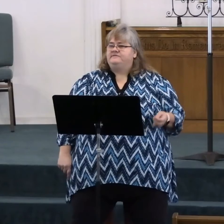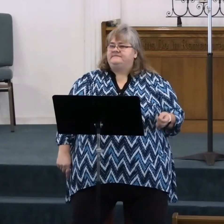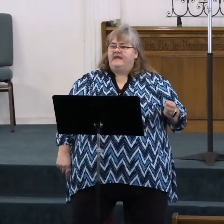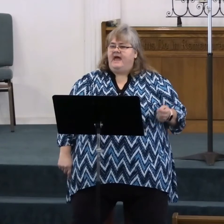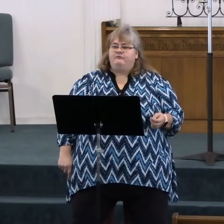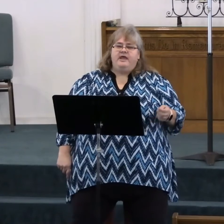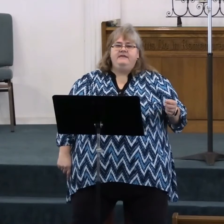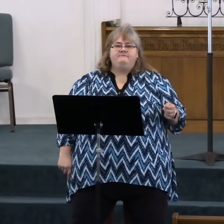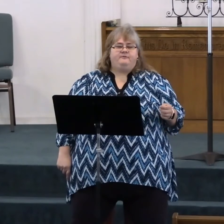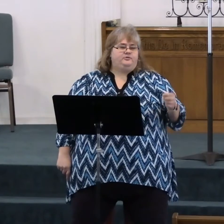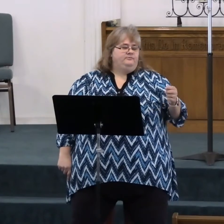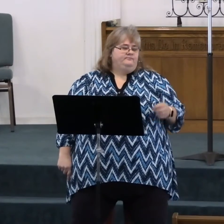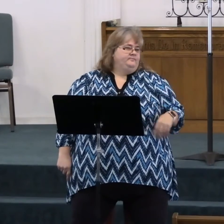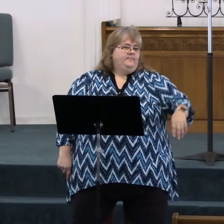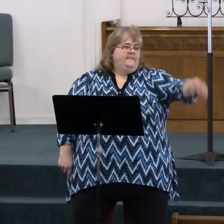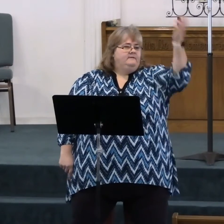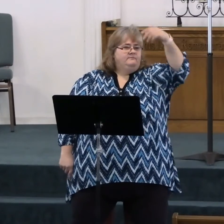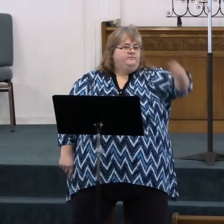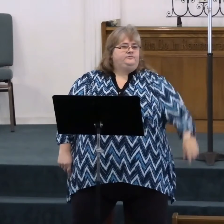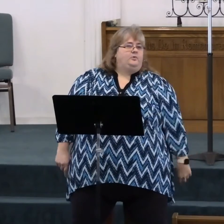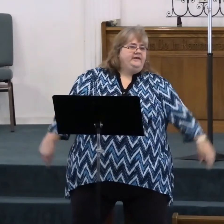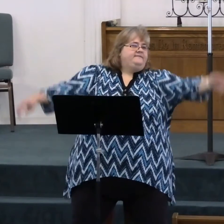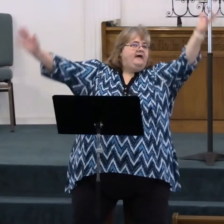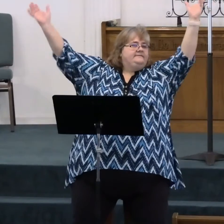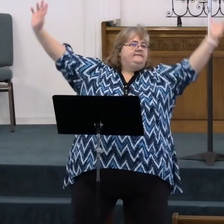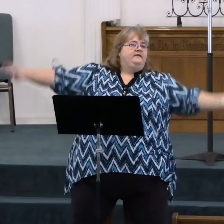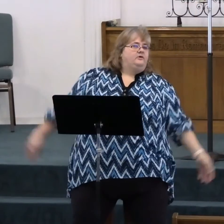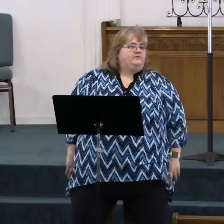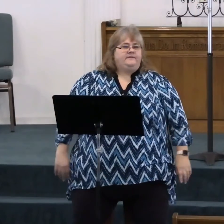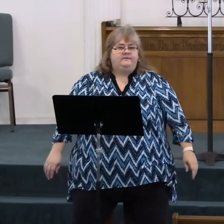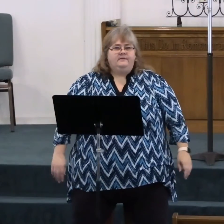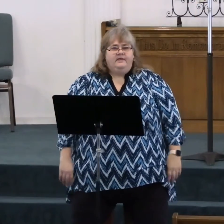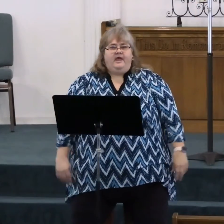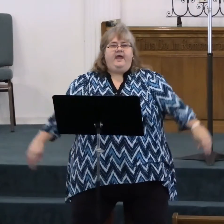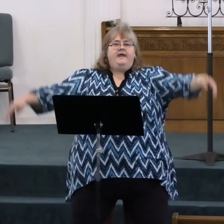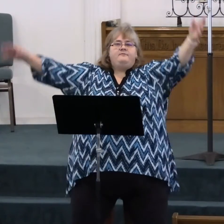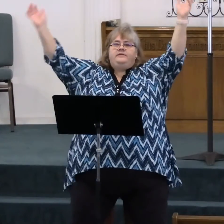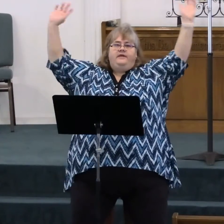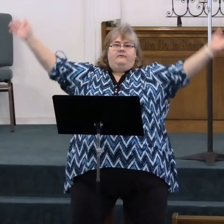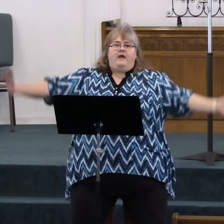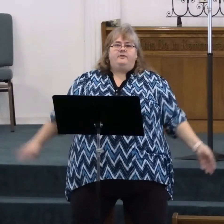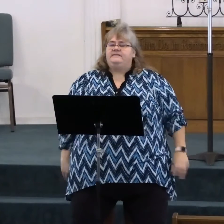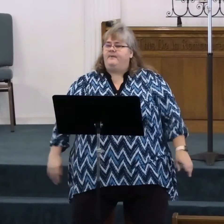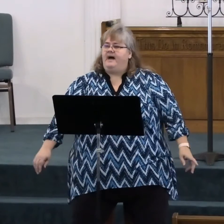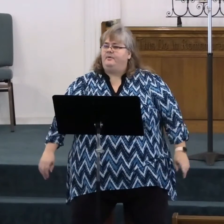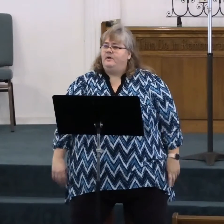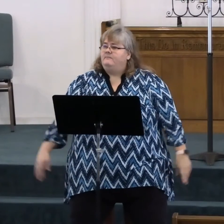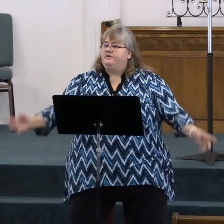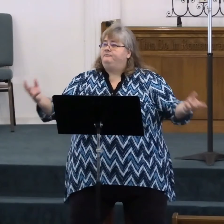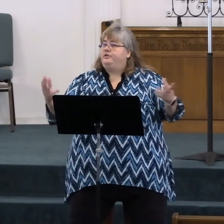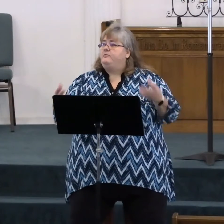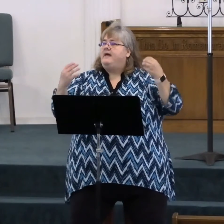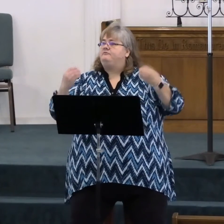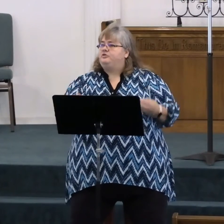and say, I've read it for 20,000 years. Every year I read the Bible. But if you have